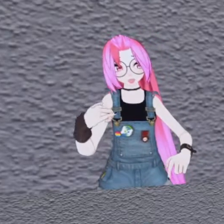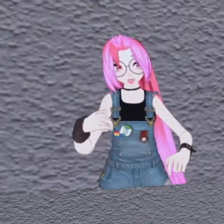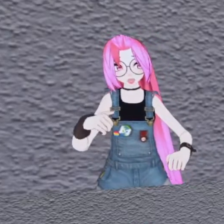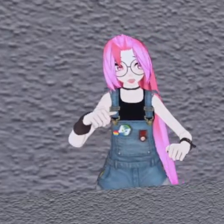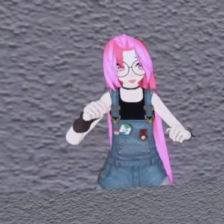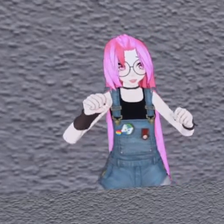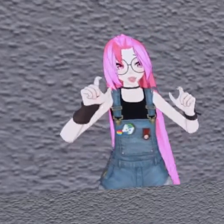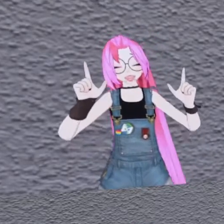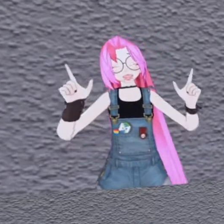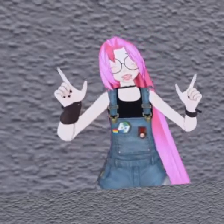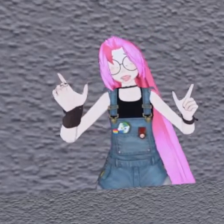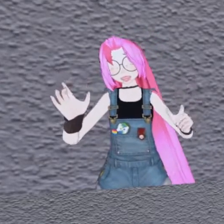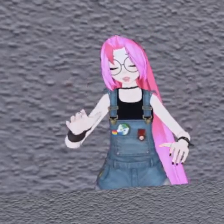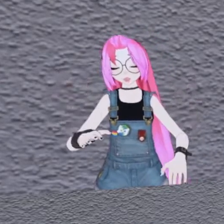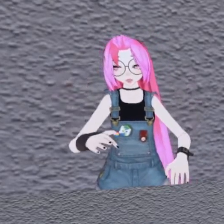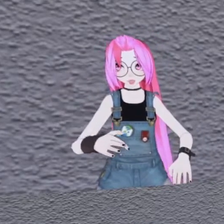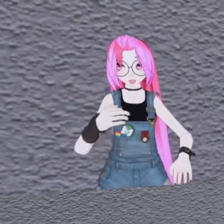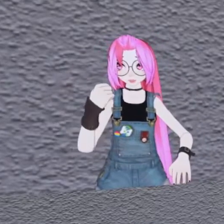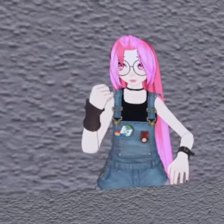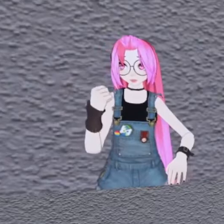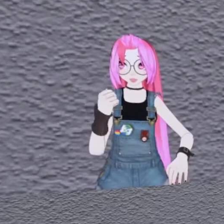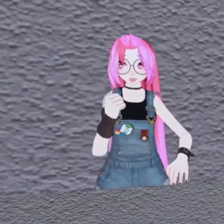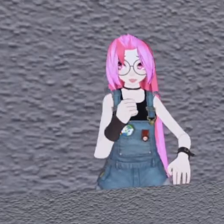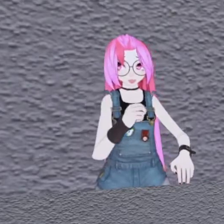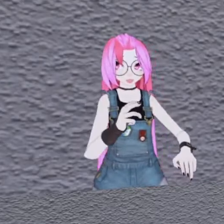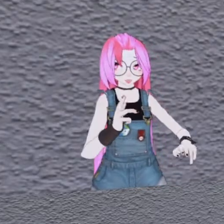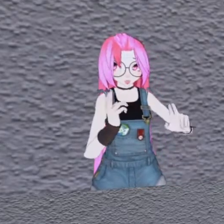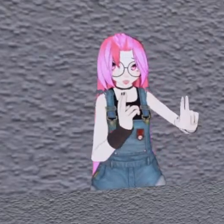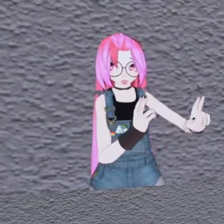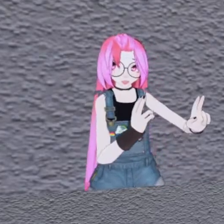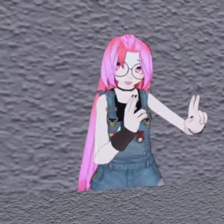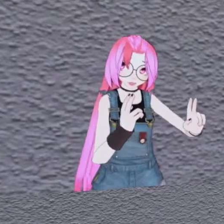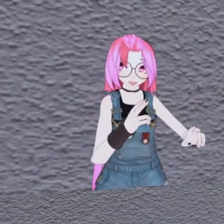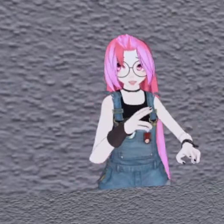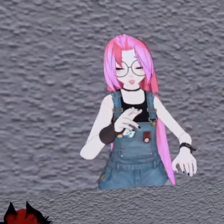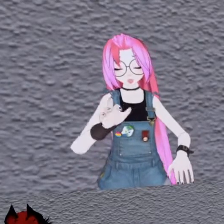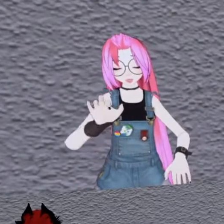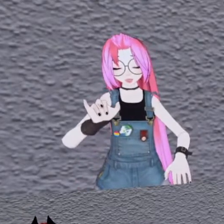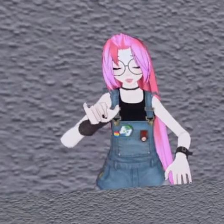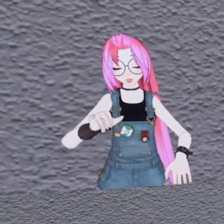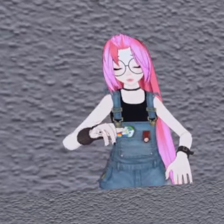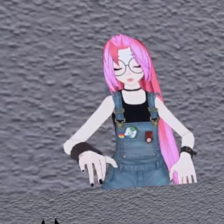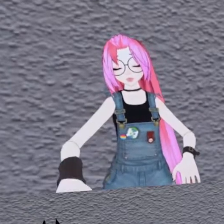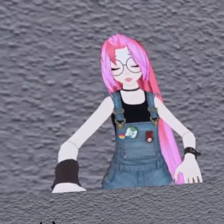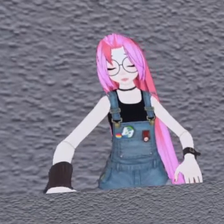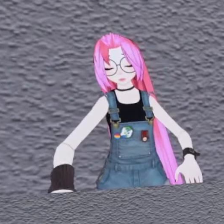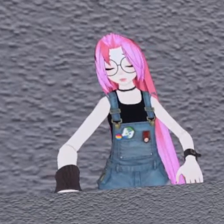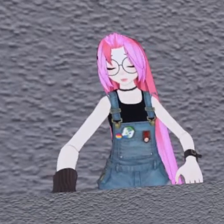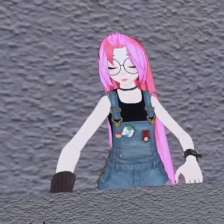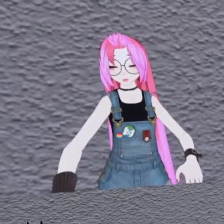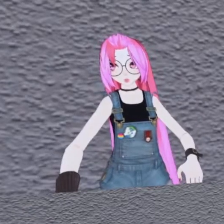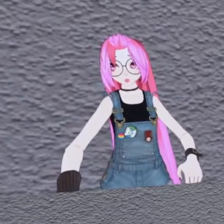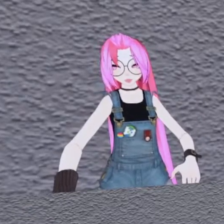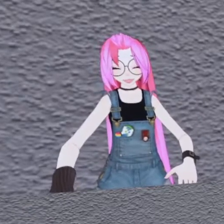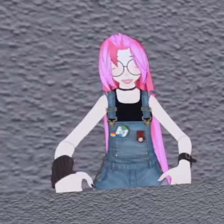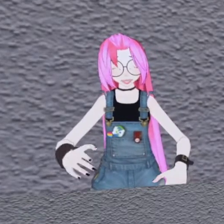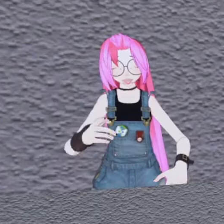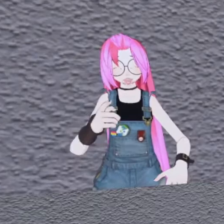like, astounding, because we owe a lot of respect to those people. Yeah. That's a really big part of